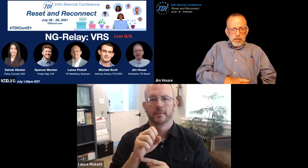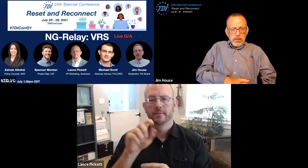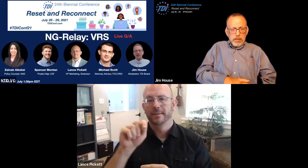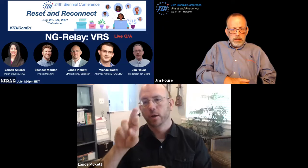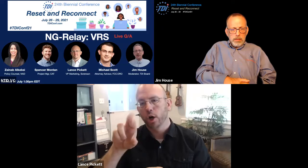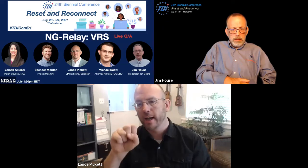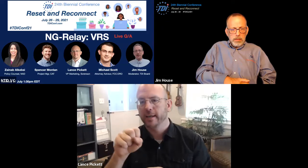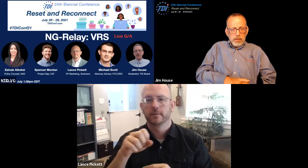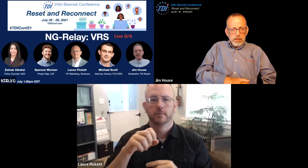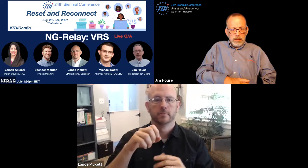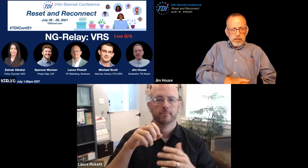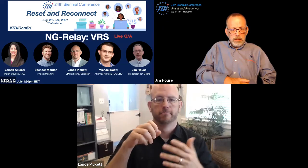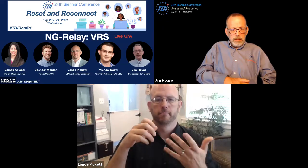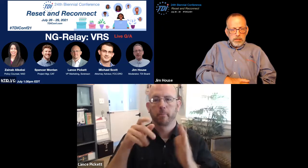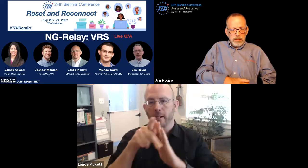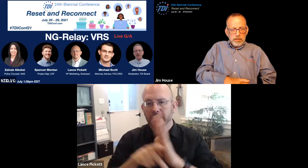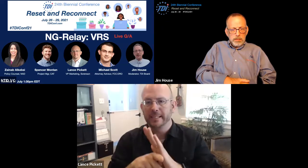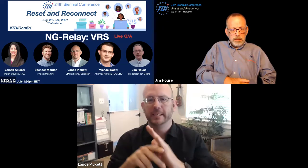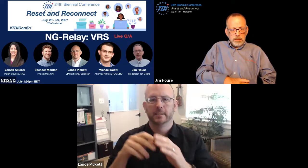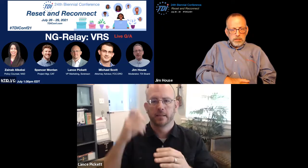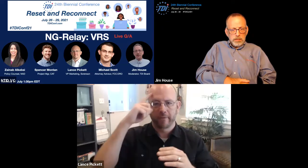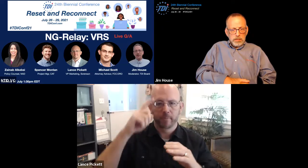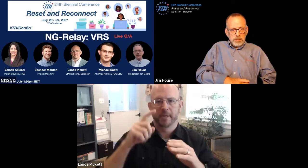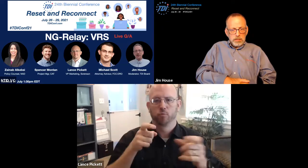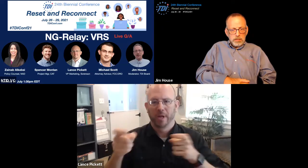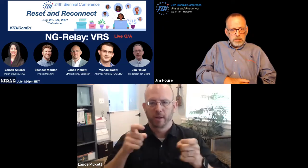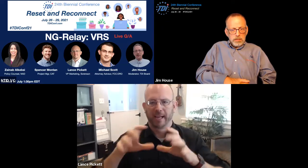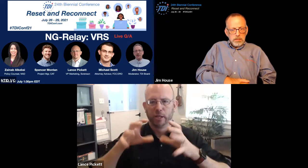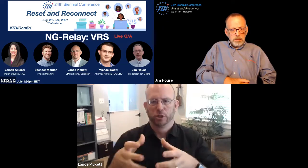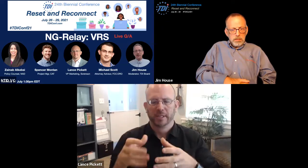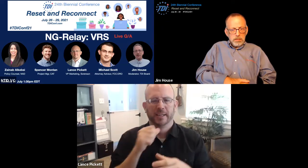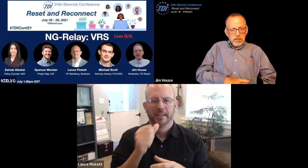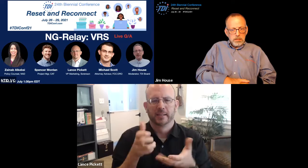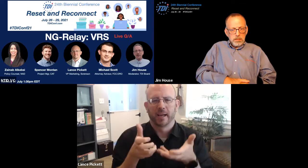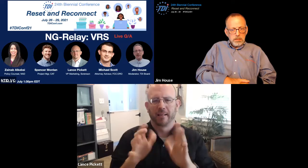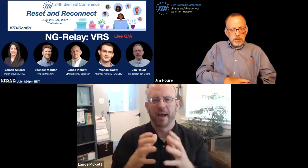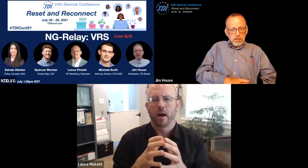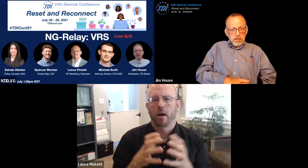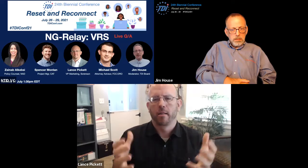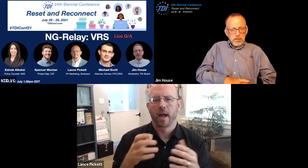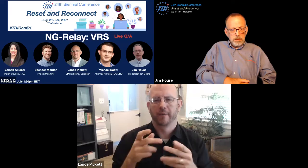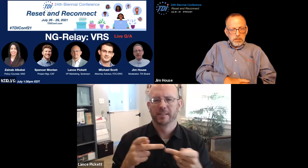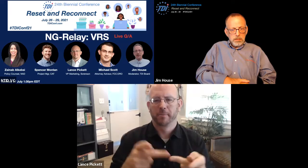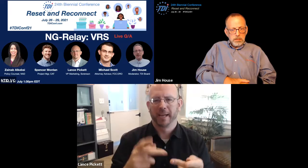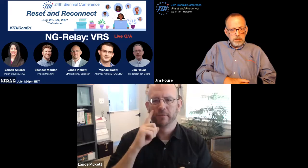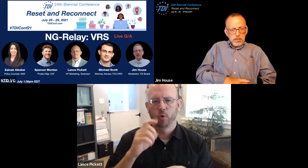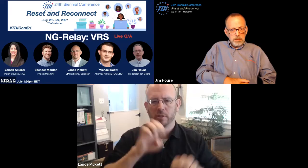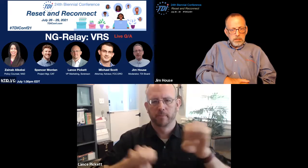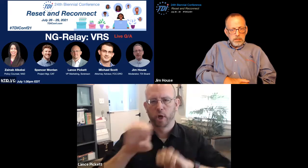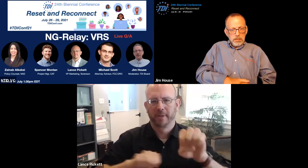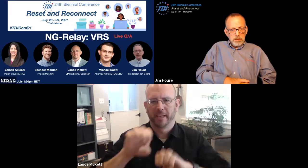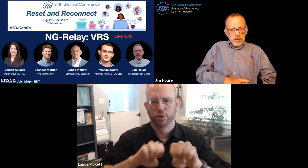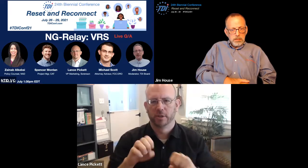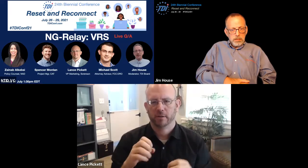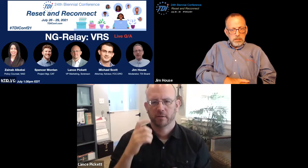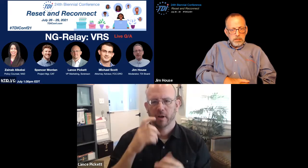develop something. VRS, TRS, policy, government regulation, that doesn't really allow